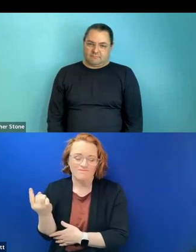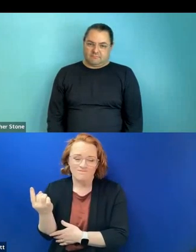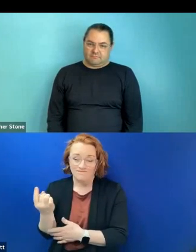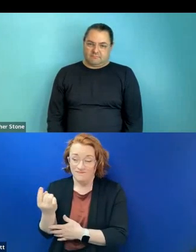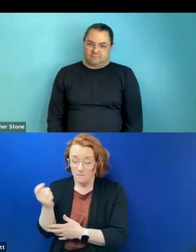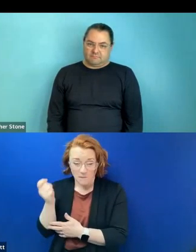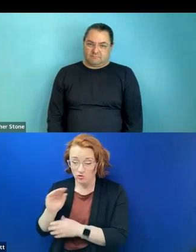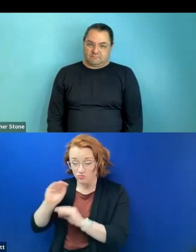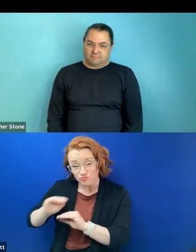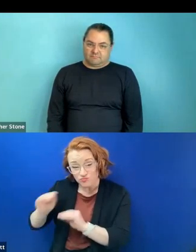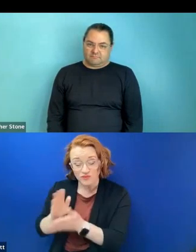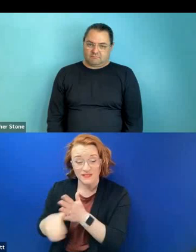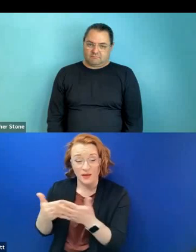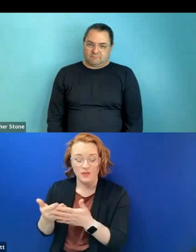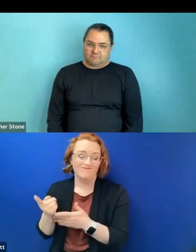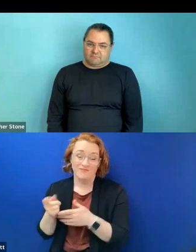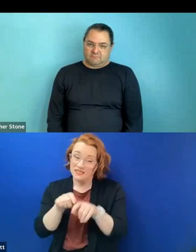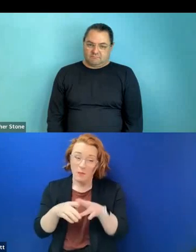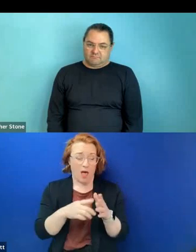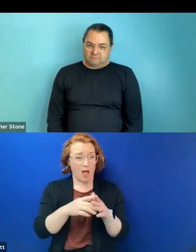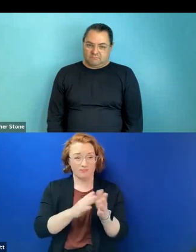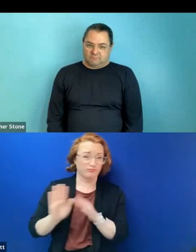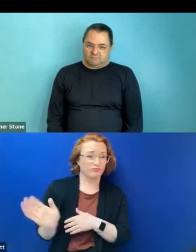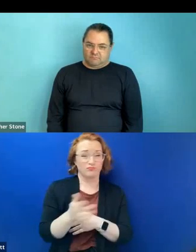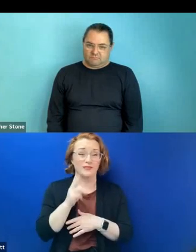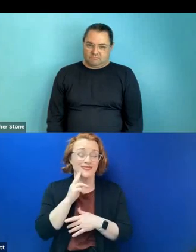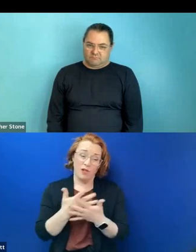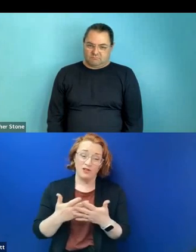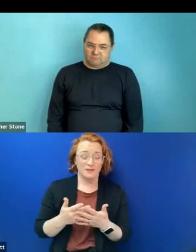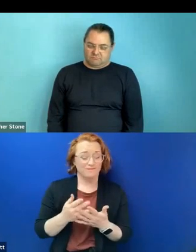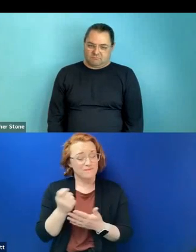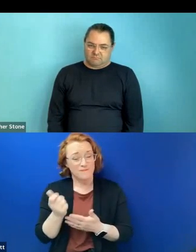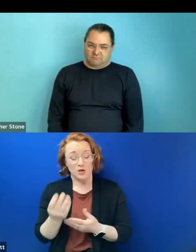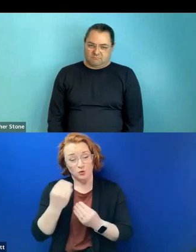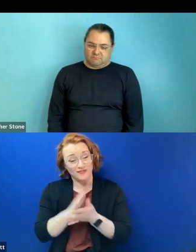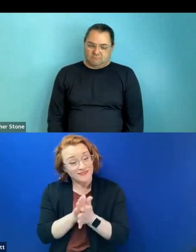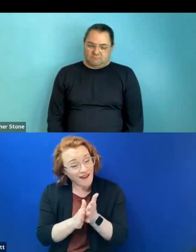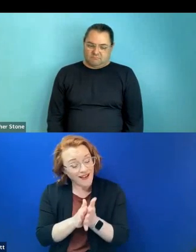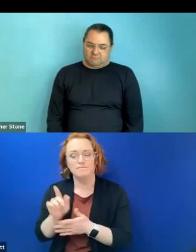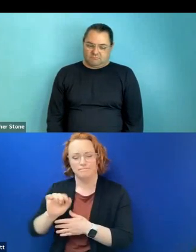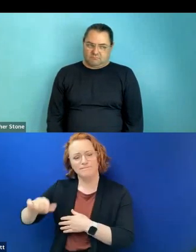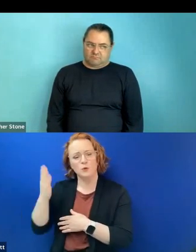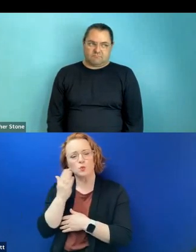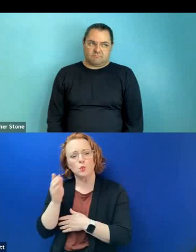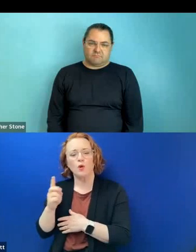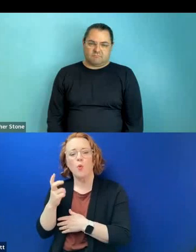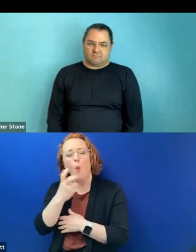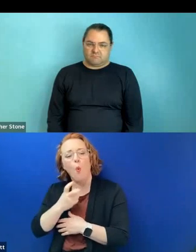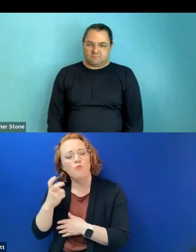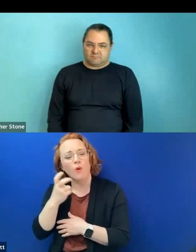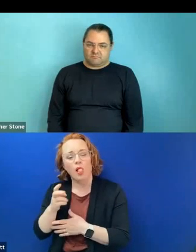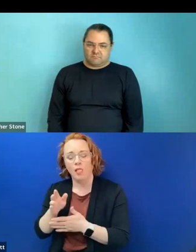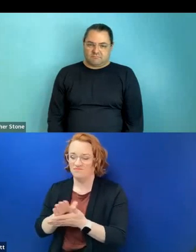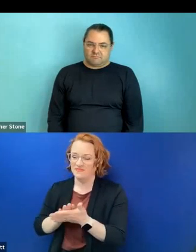other deaf people are as well. So he went to an oral school where they didn't use sign language. And I always found it a shame that I couldn't